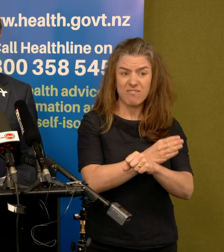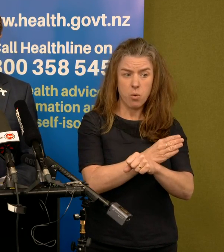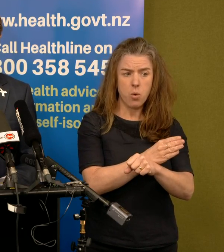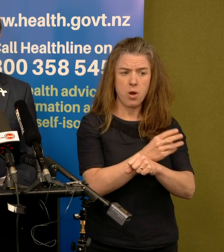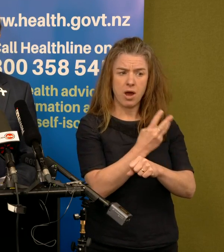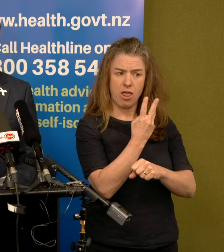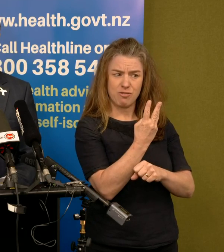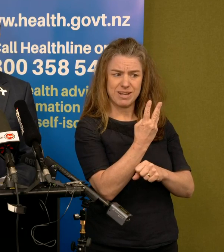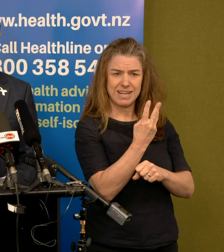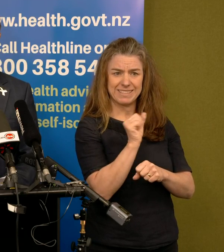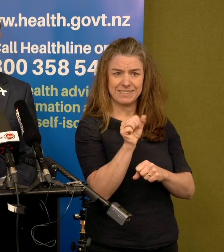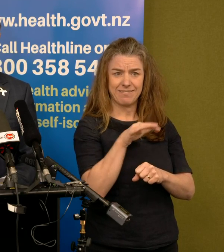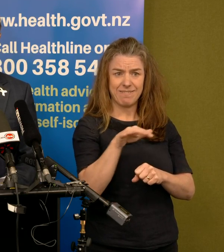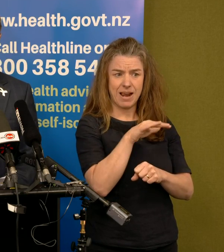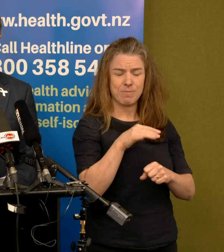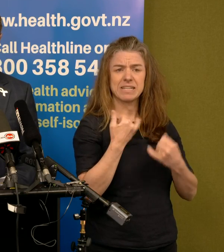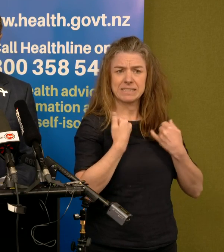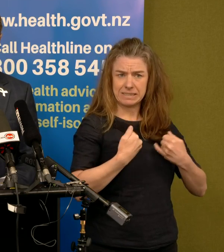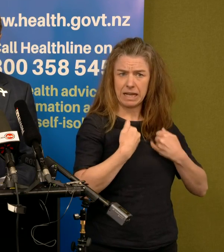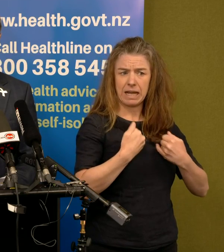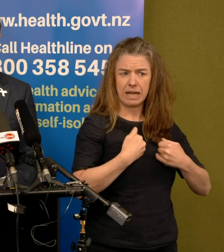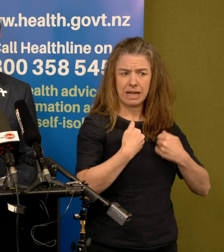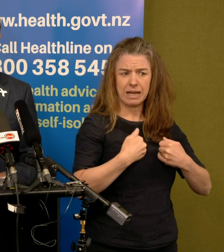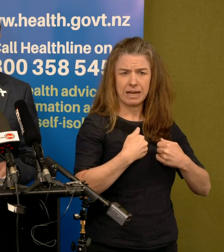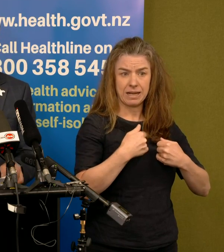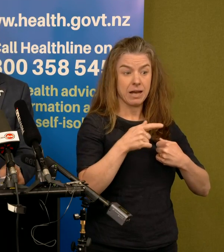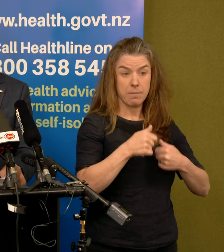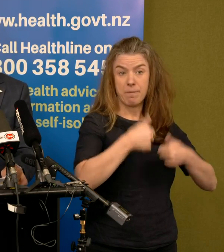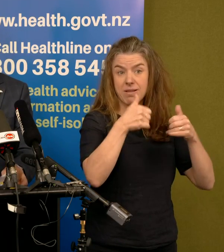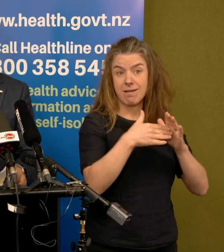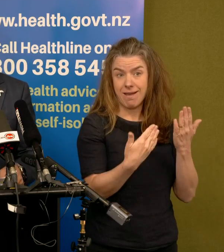none seriously. They are now fully recovered and are with him in self-isolation.